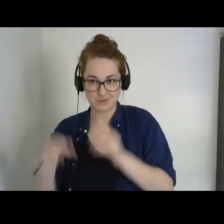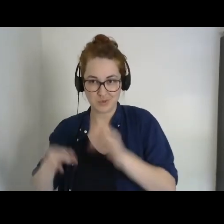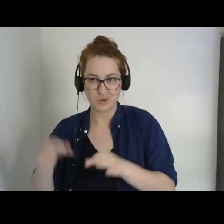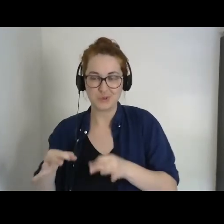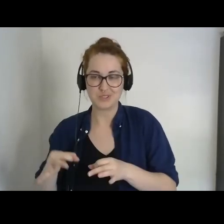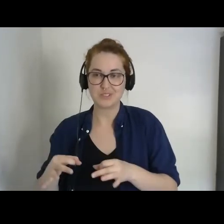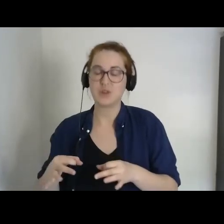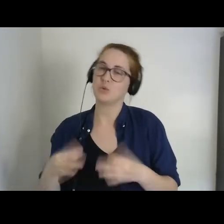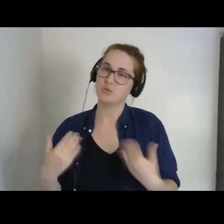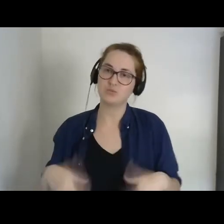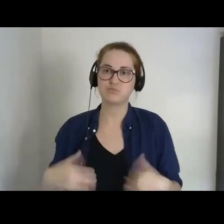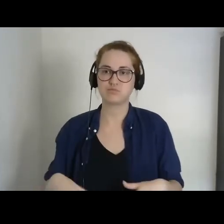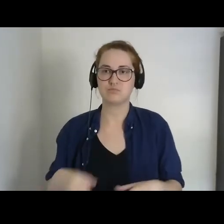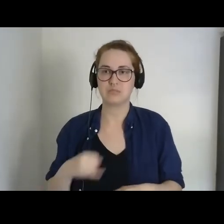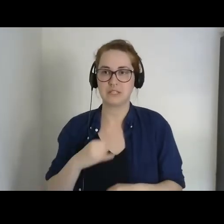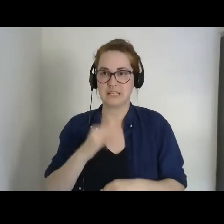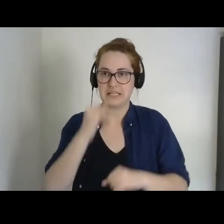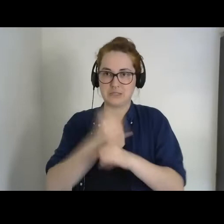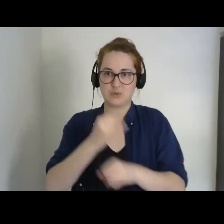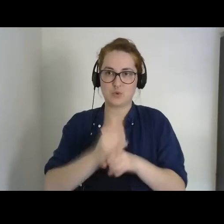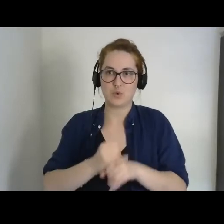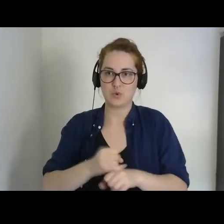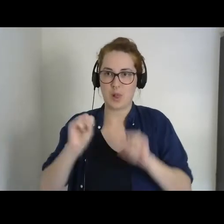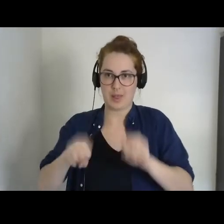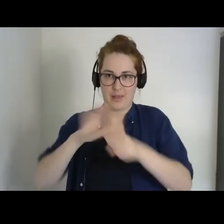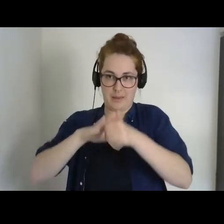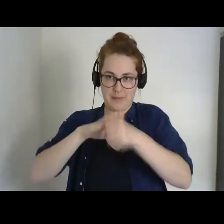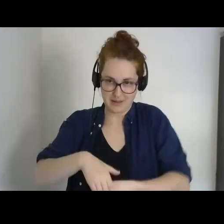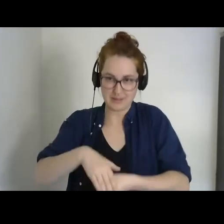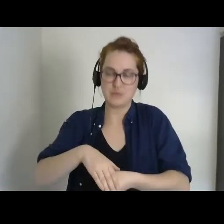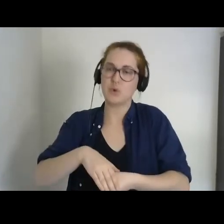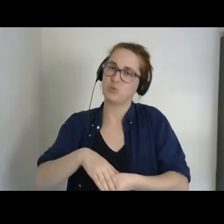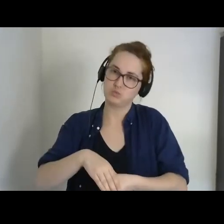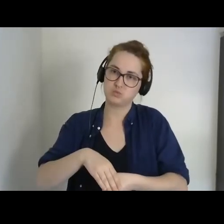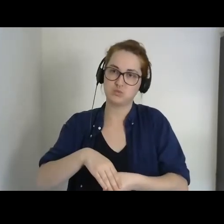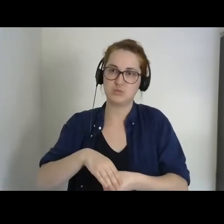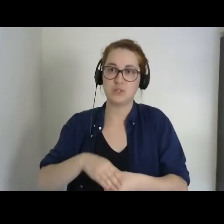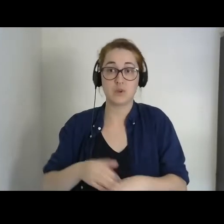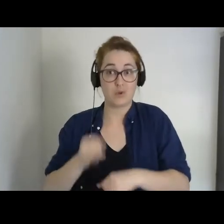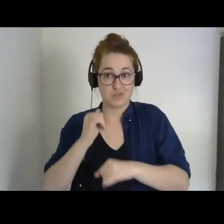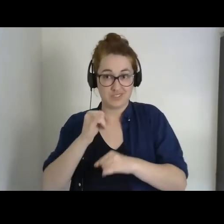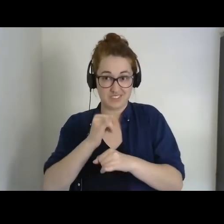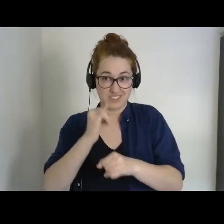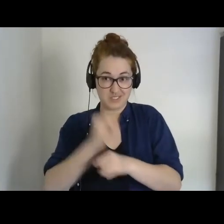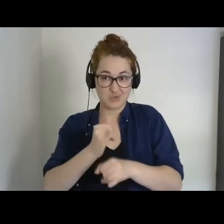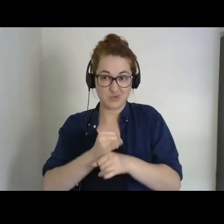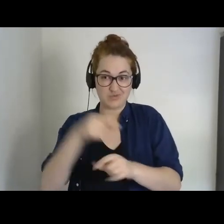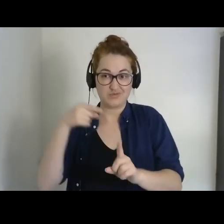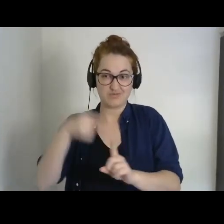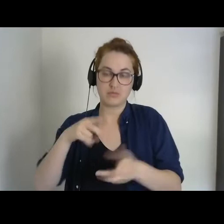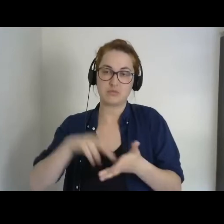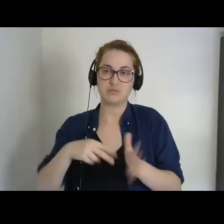persistent institutional ableism. And I say institutional ableism here, where to talk about how